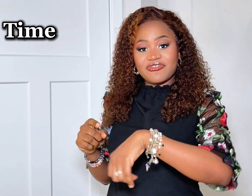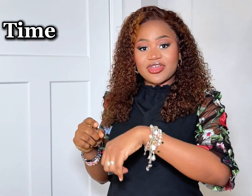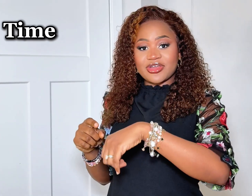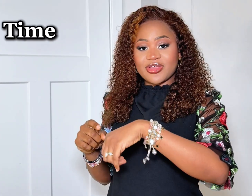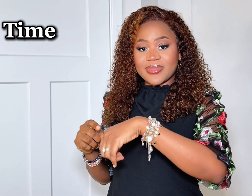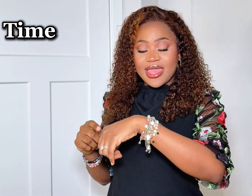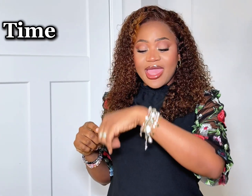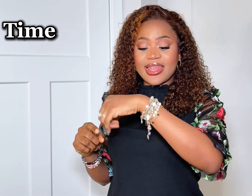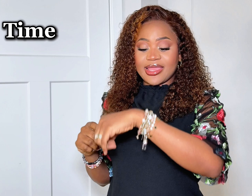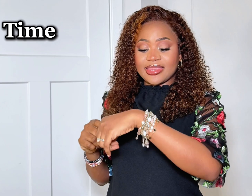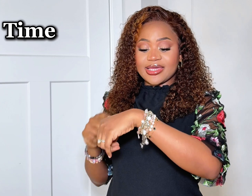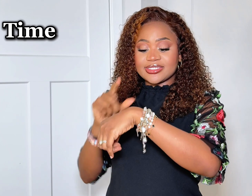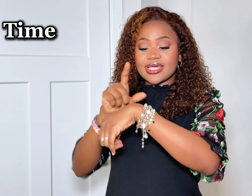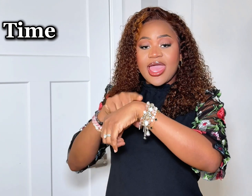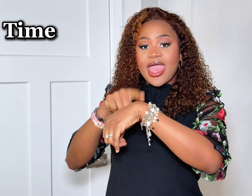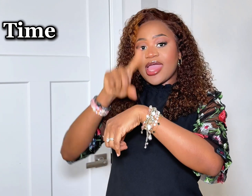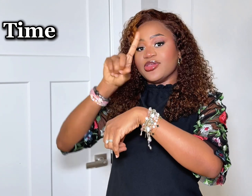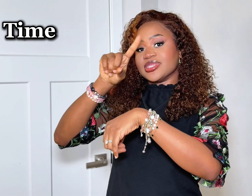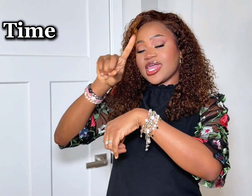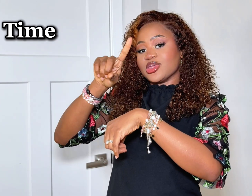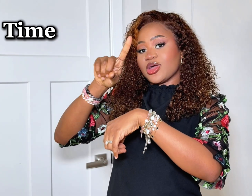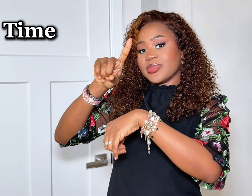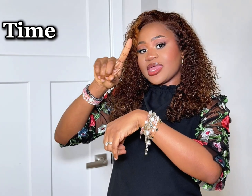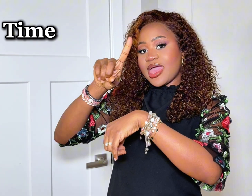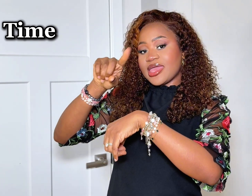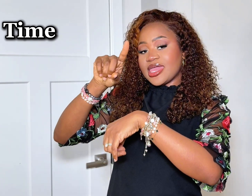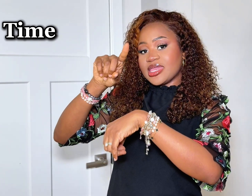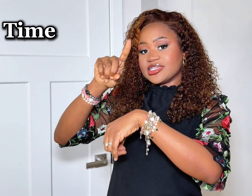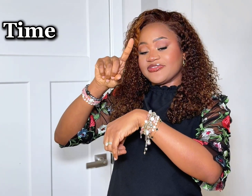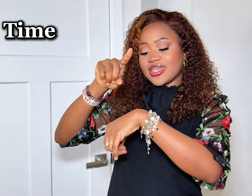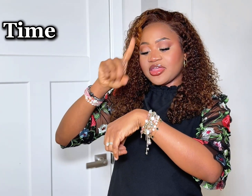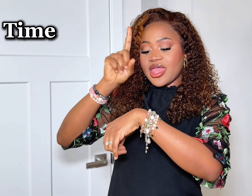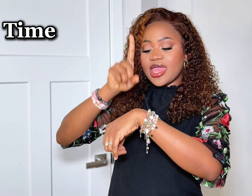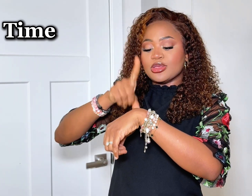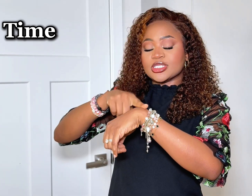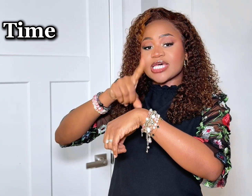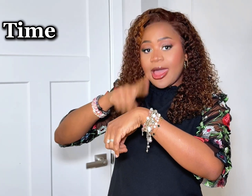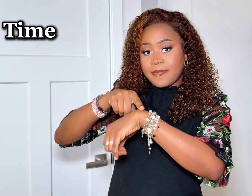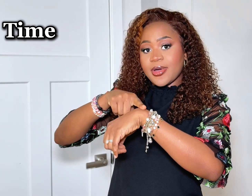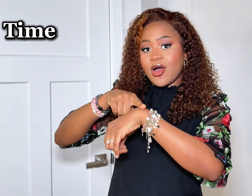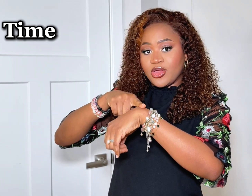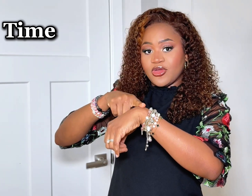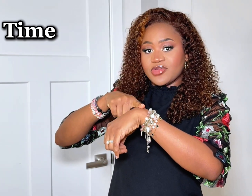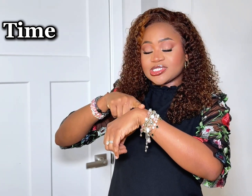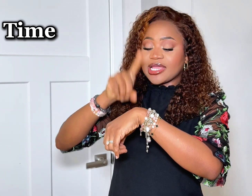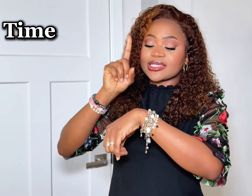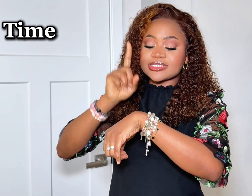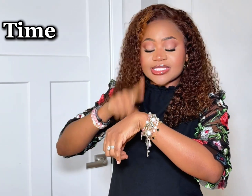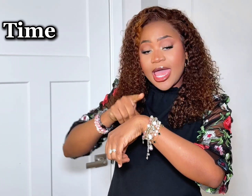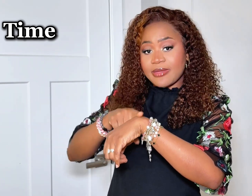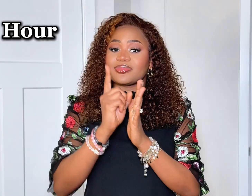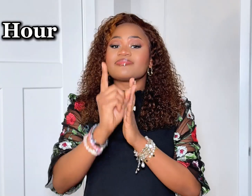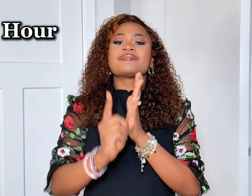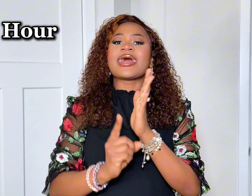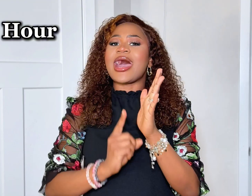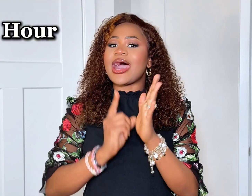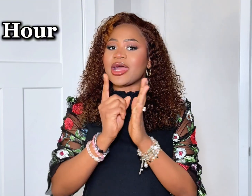your non-dominant hand like this, and you take your dominant hand, the index finger, you tap on your wrist like this. Time.